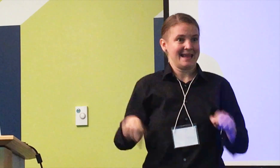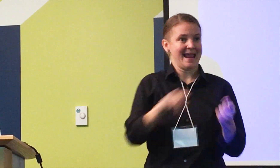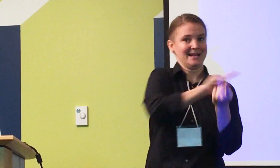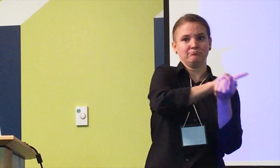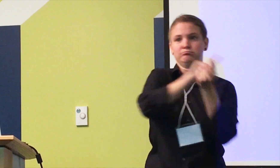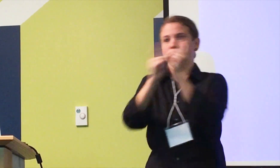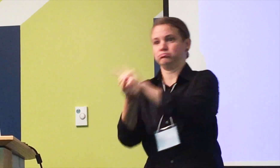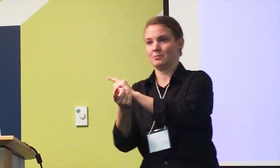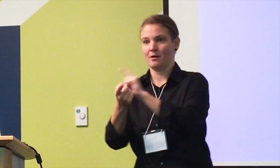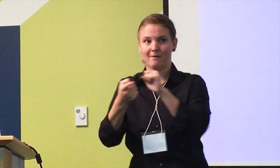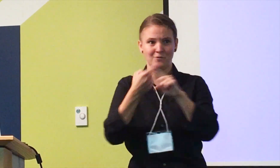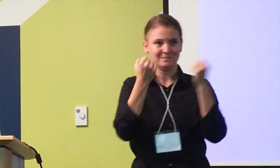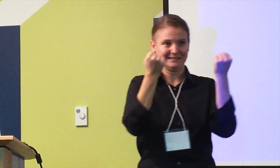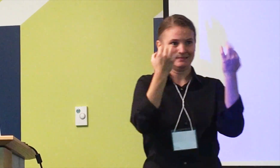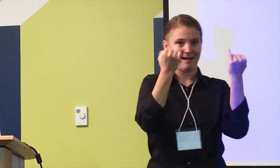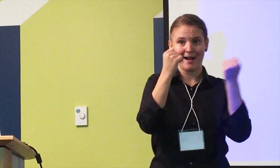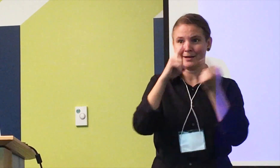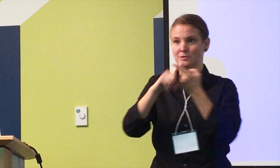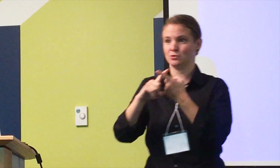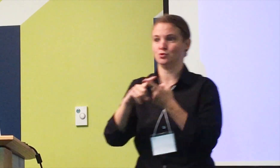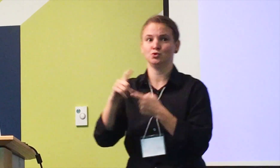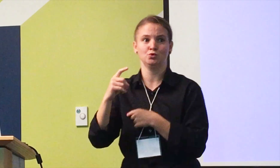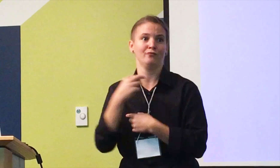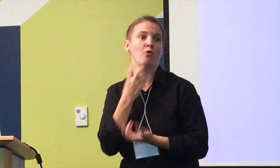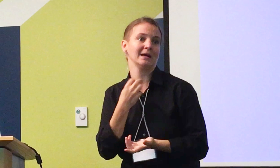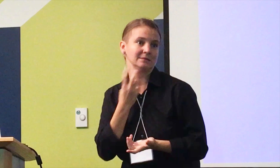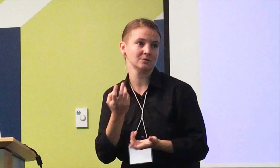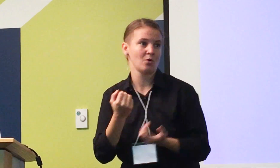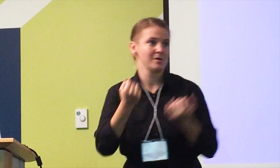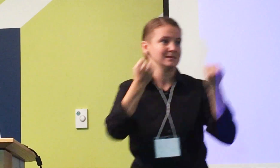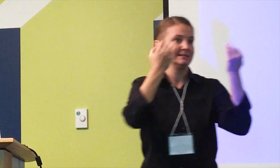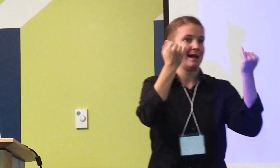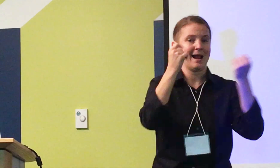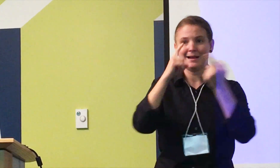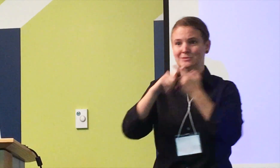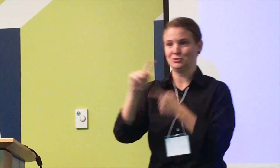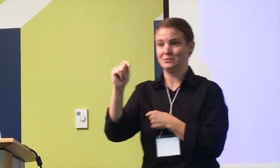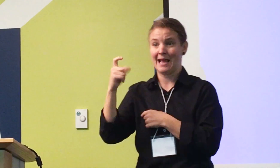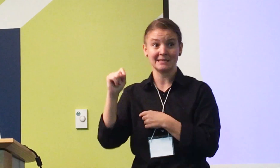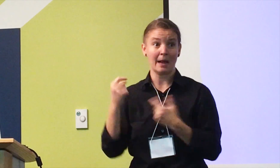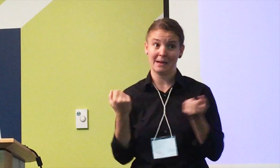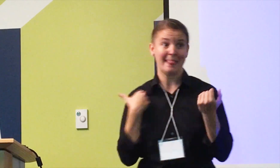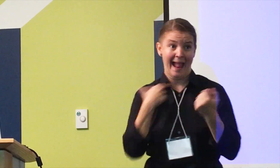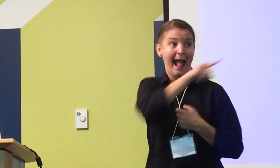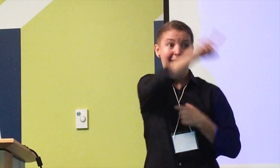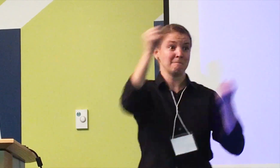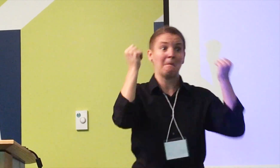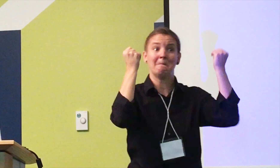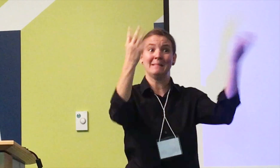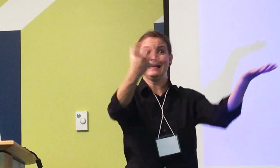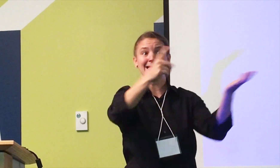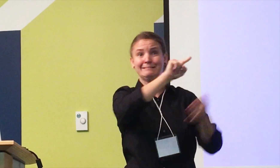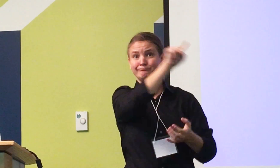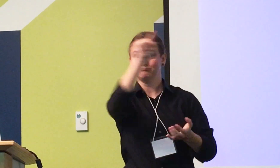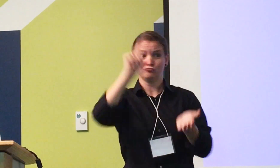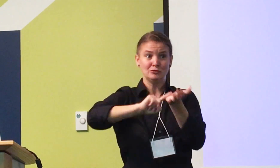then I lower my eyebrows and utter the same sign, it's a completely different sentence. Well, I could imagine. Right, so all of those pieces need to